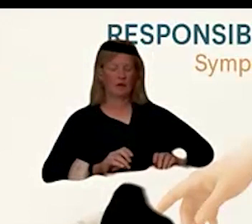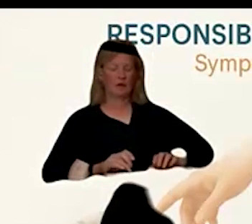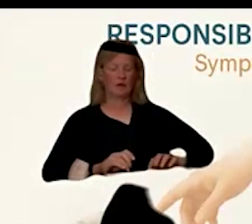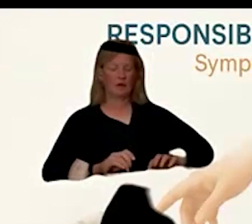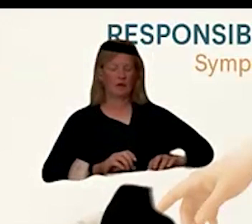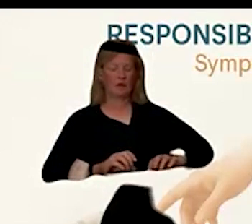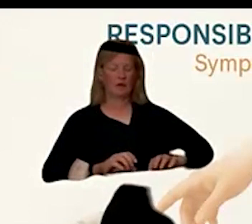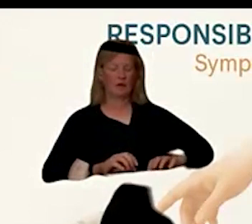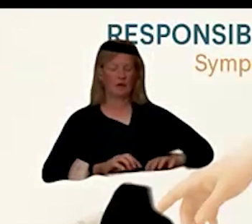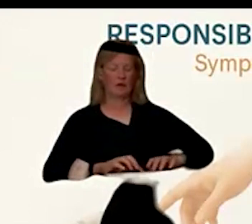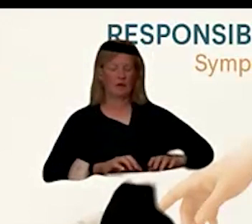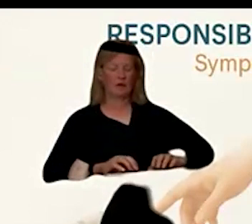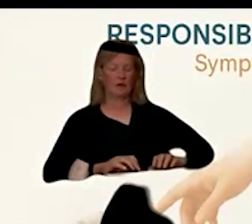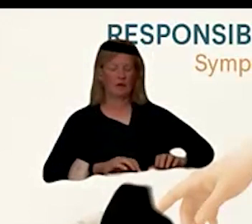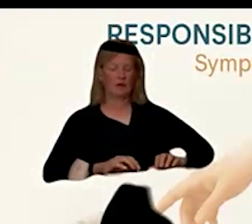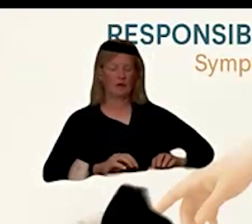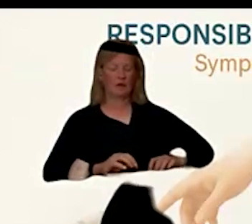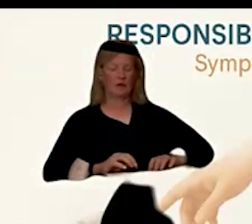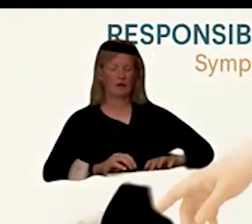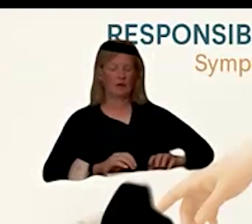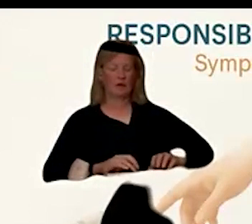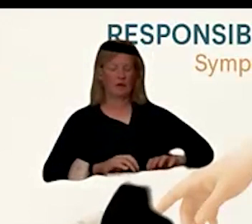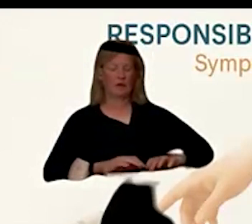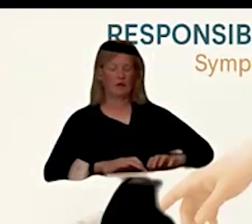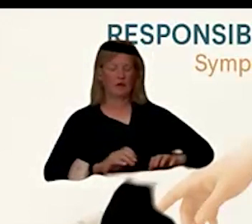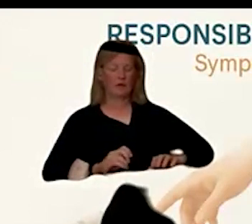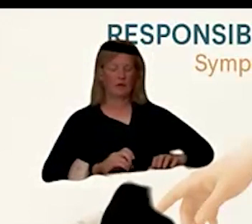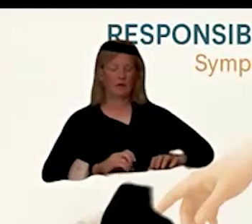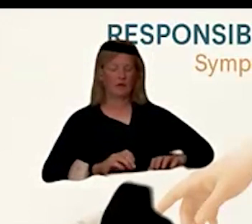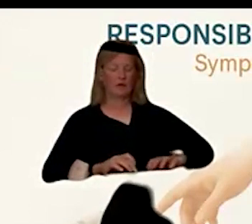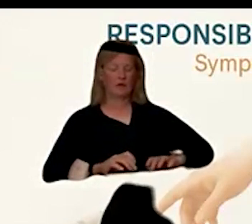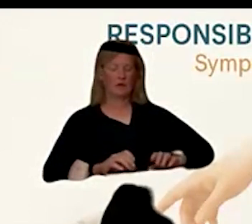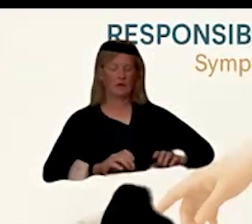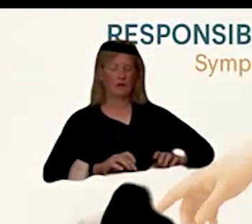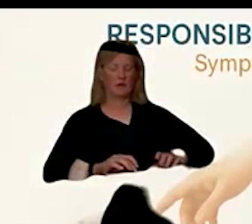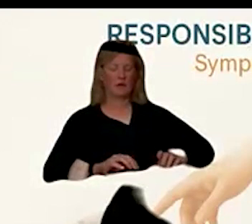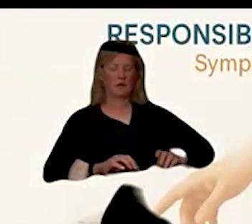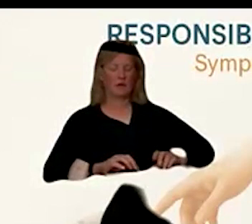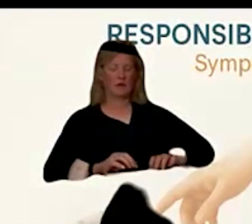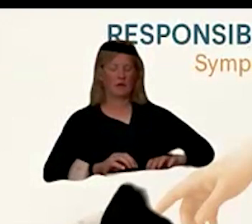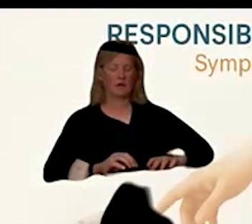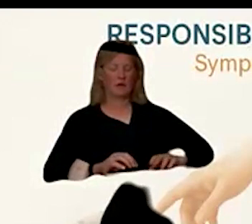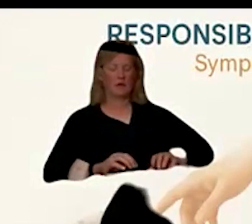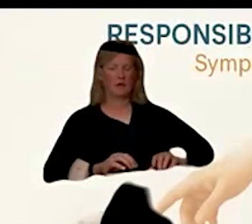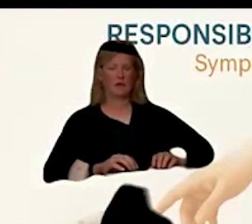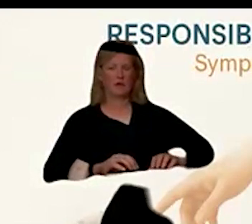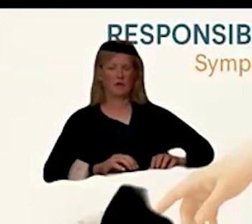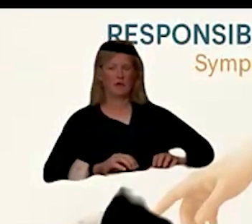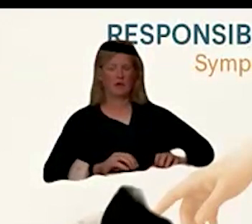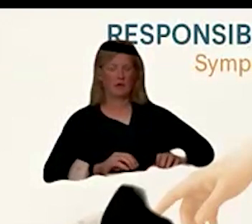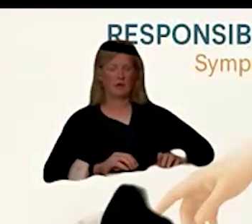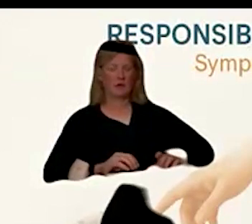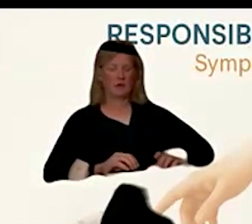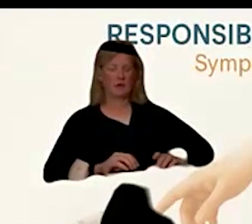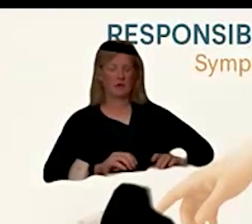for AI training, for generative AI models, for so-called, you can call them frontier or general purpose models. I'm unsure whether